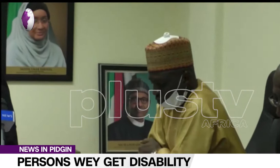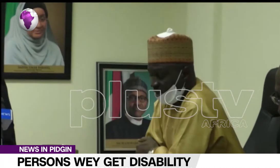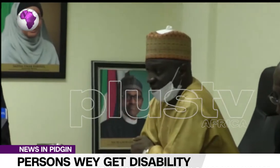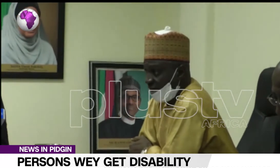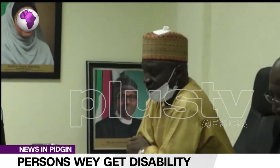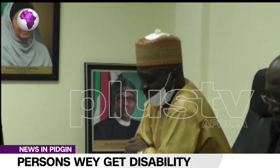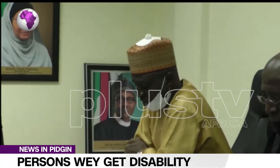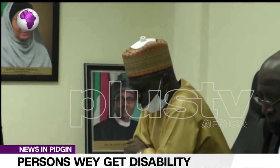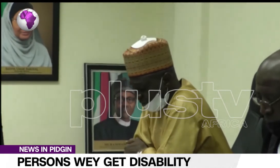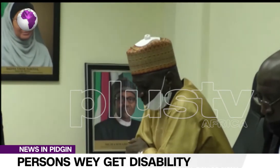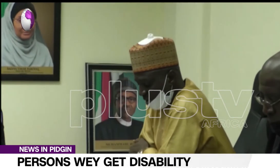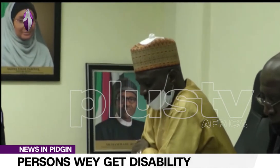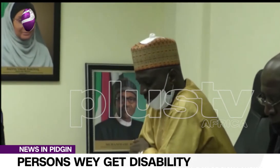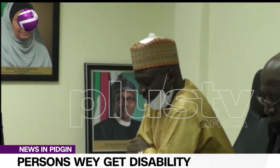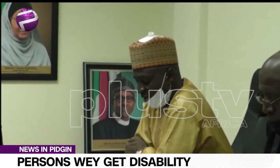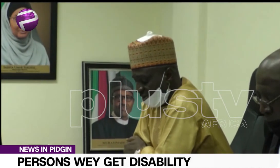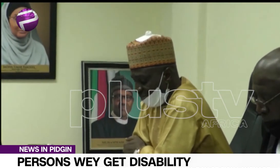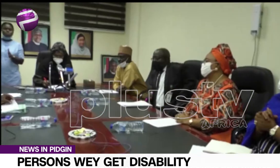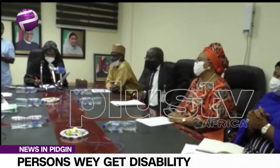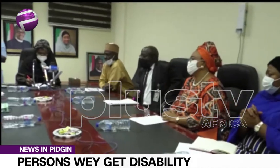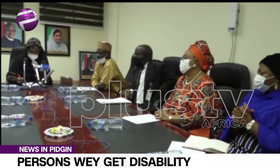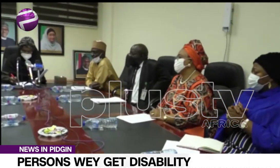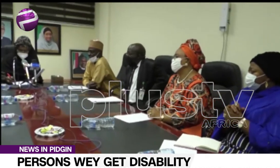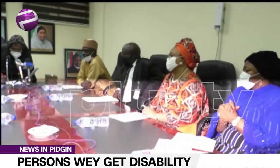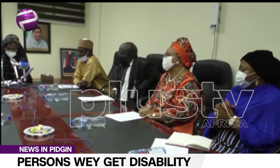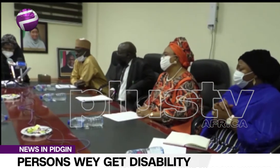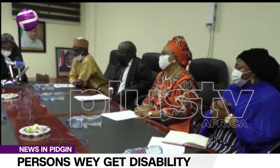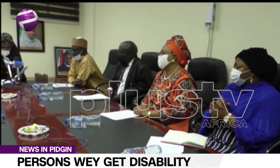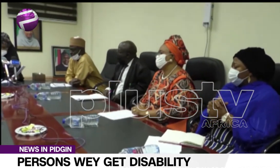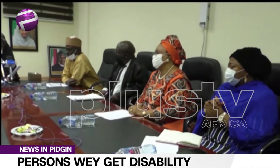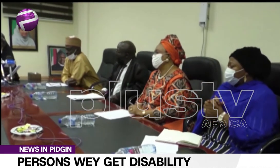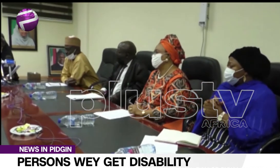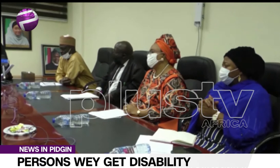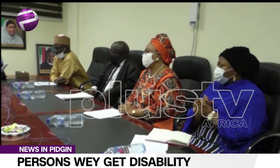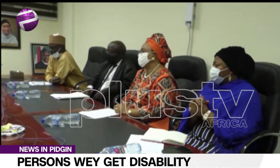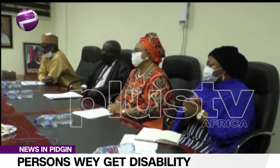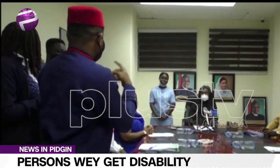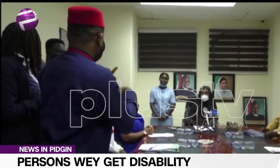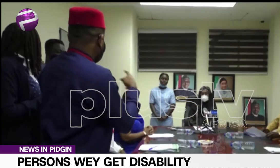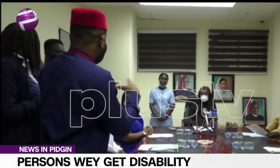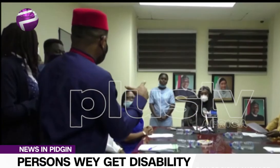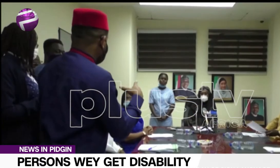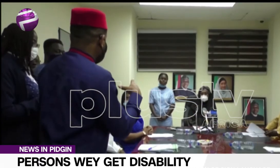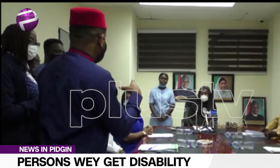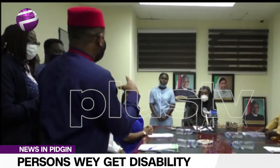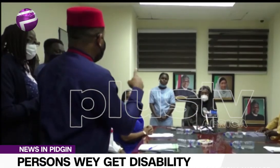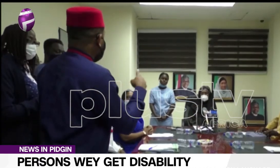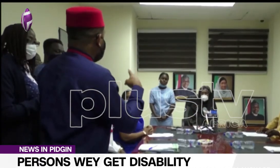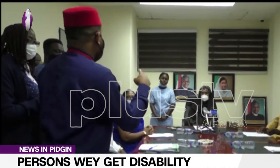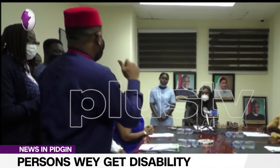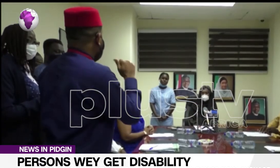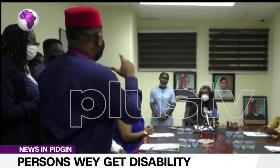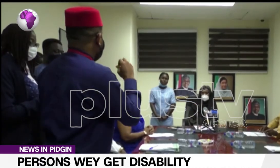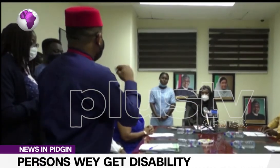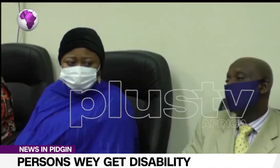Umar Farooq, during the celebration of the International Day of Sign Language inside Abuja and Yang, said the federal government can make sure, say, persons will